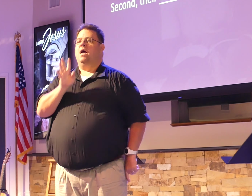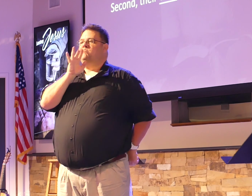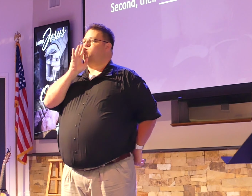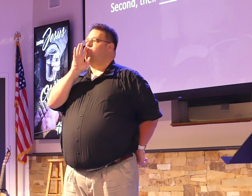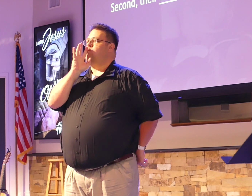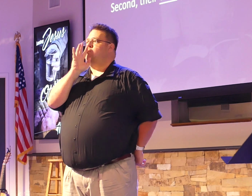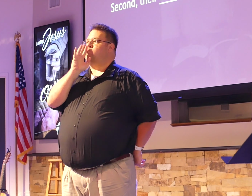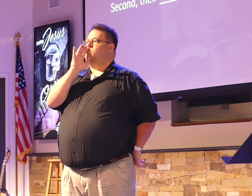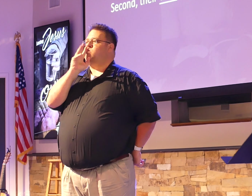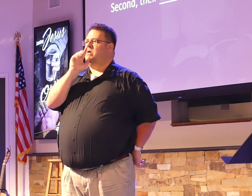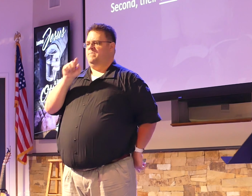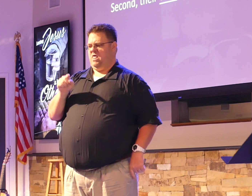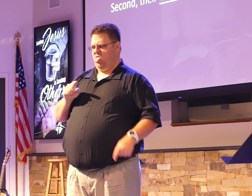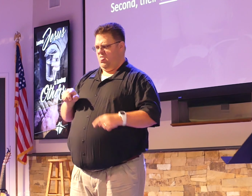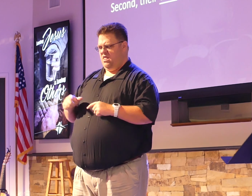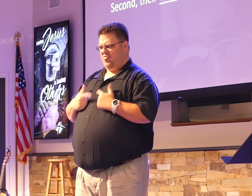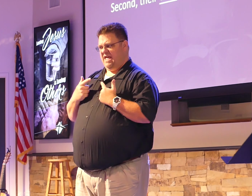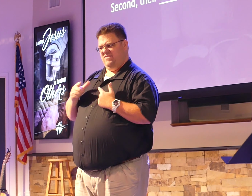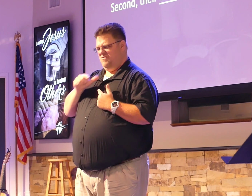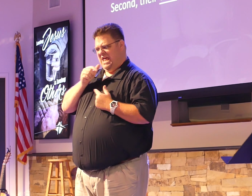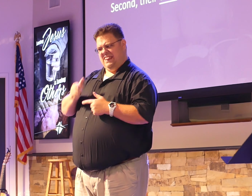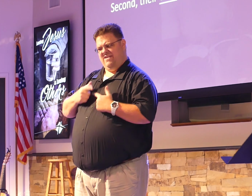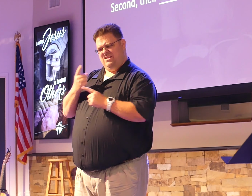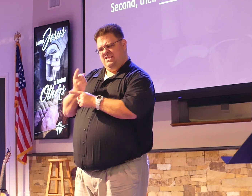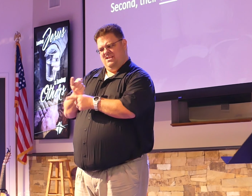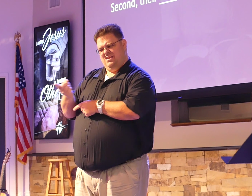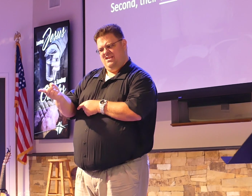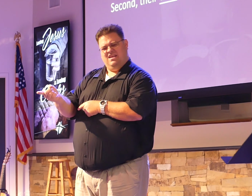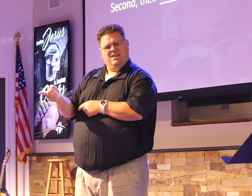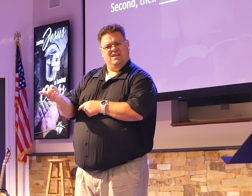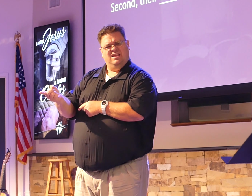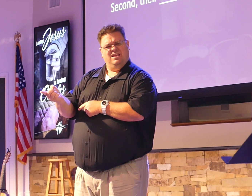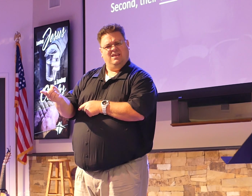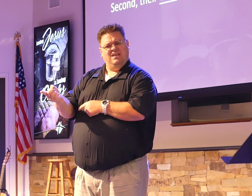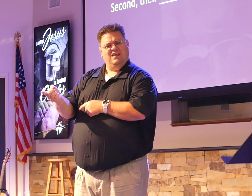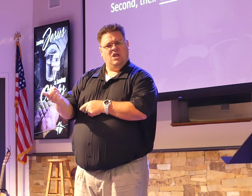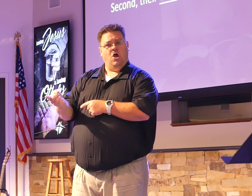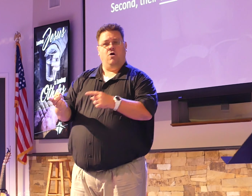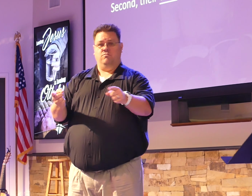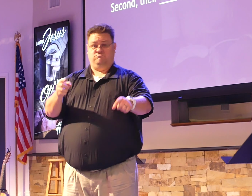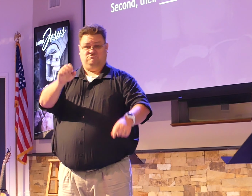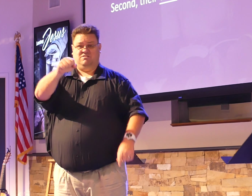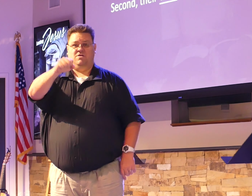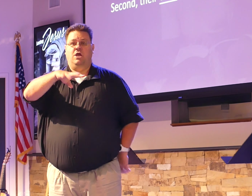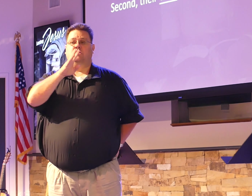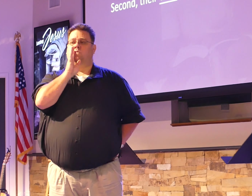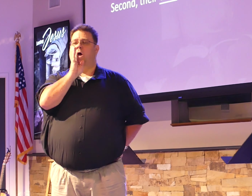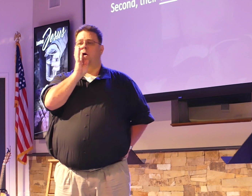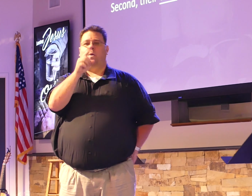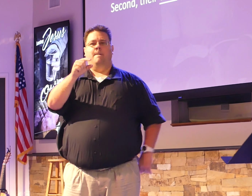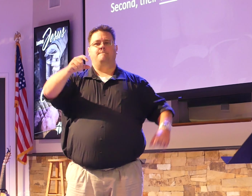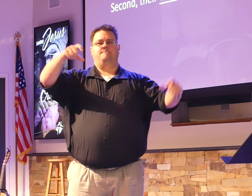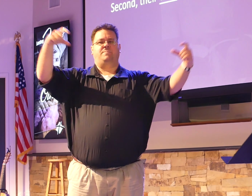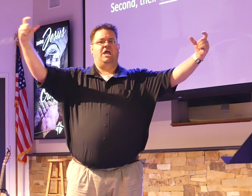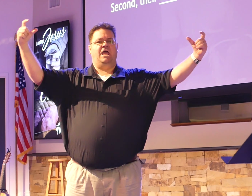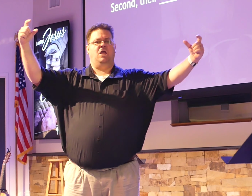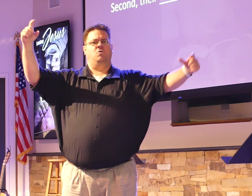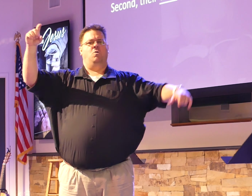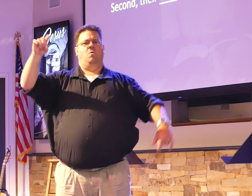You ever had ever met somebody like that? Man, I mean, they talk big. They talk